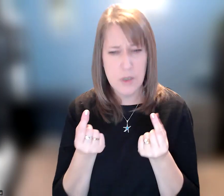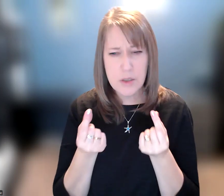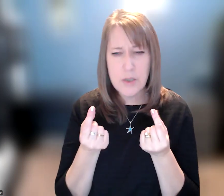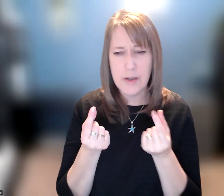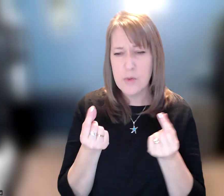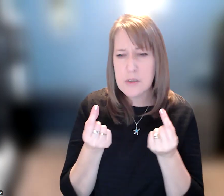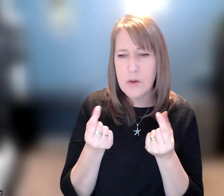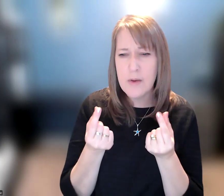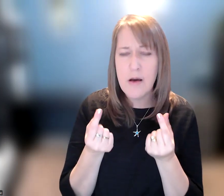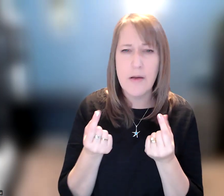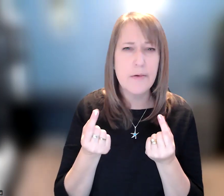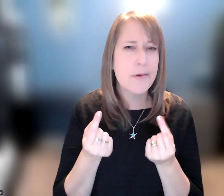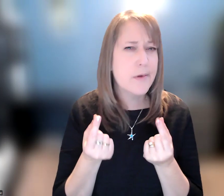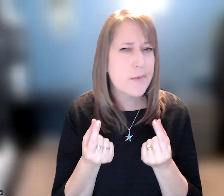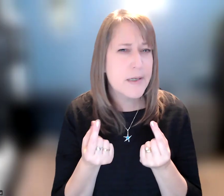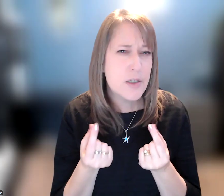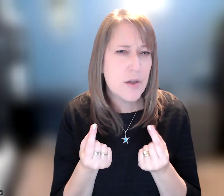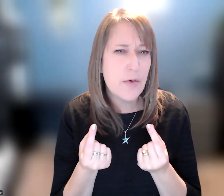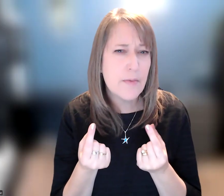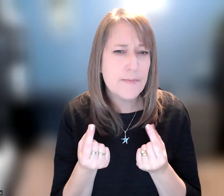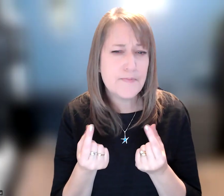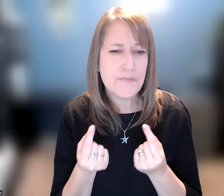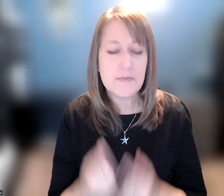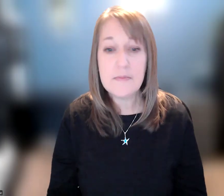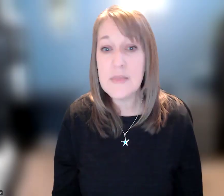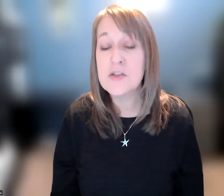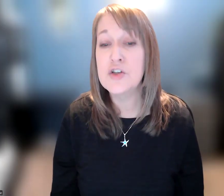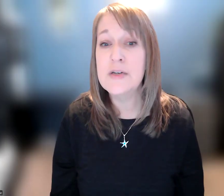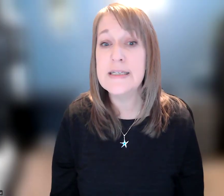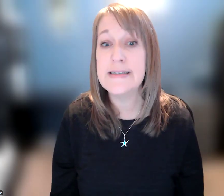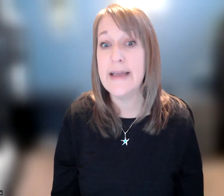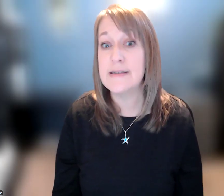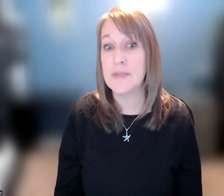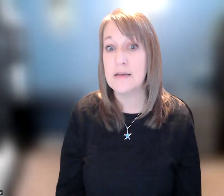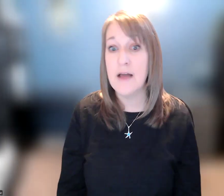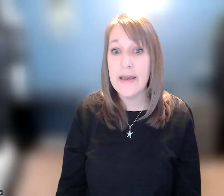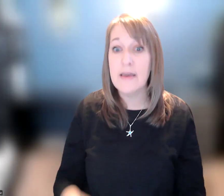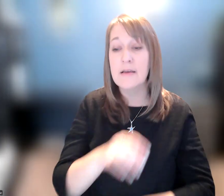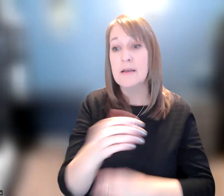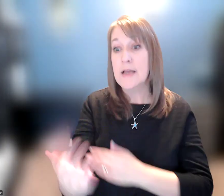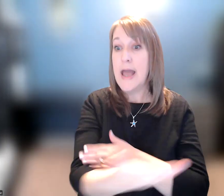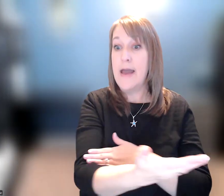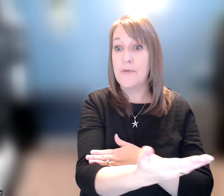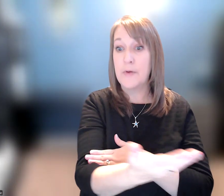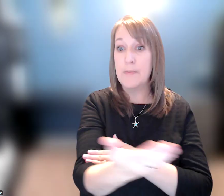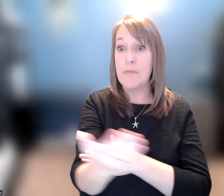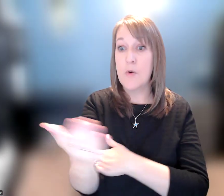are you doing? What's going on? What did you do? So you could say something like, every